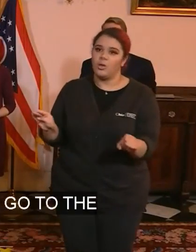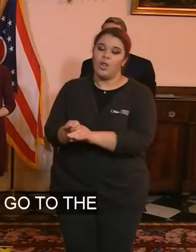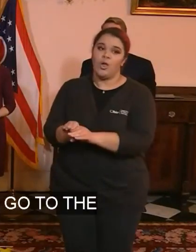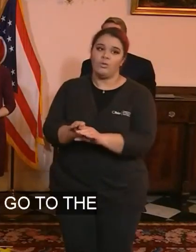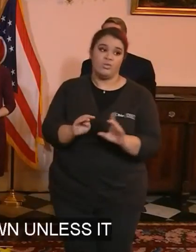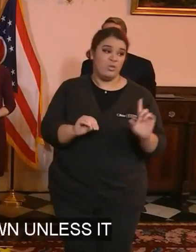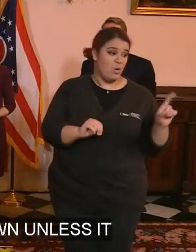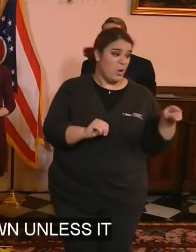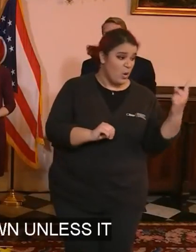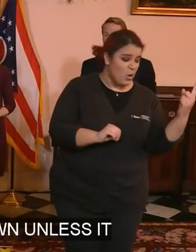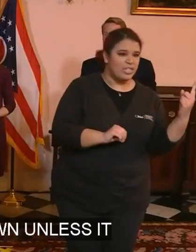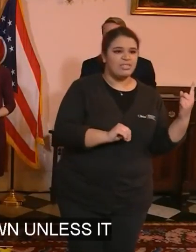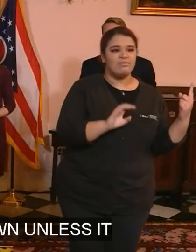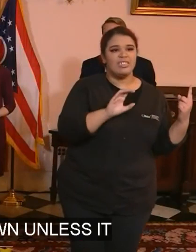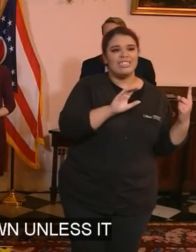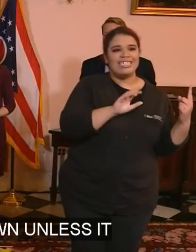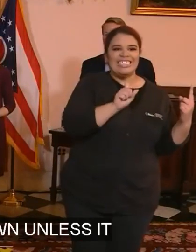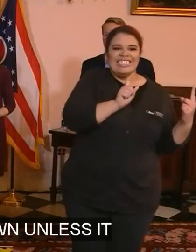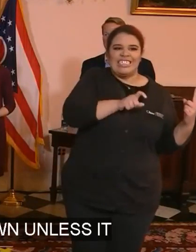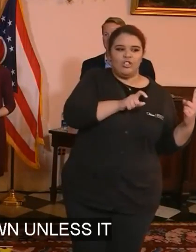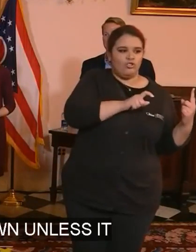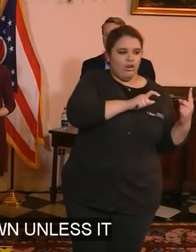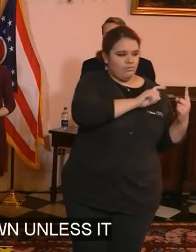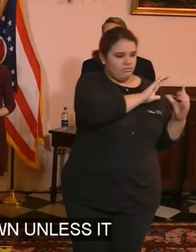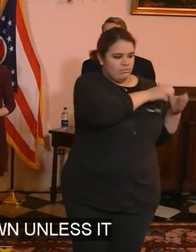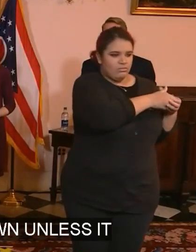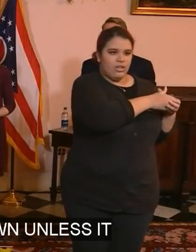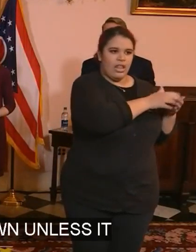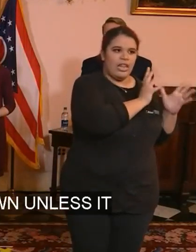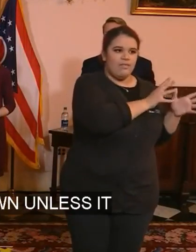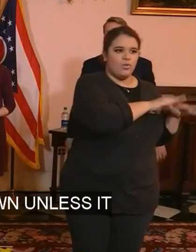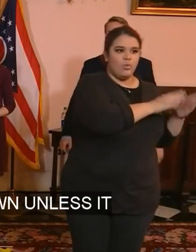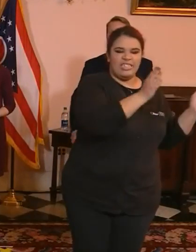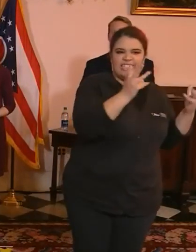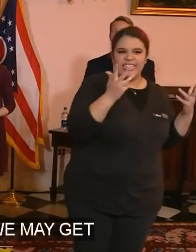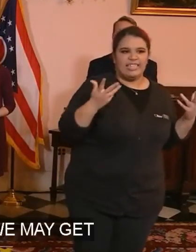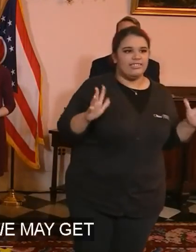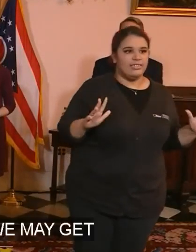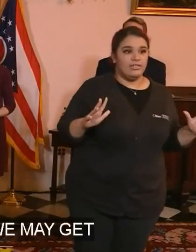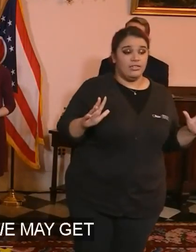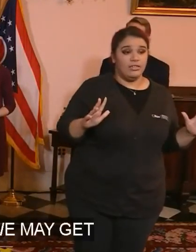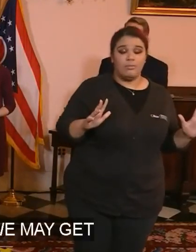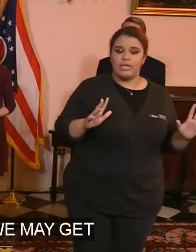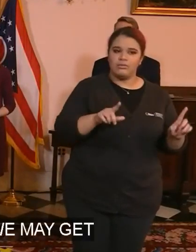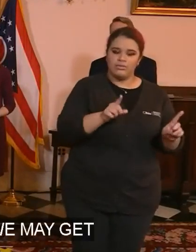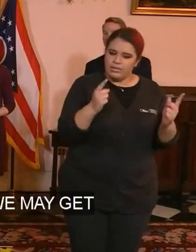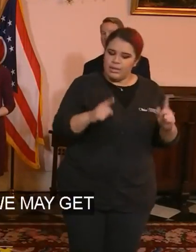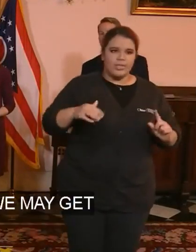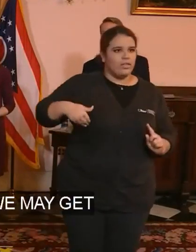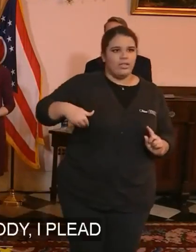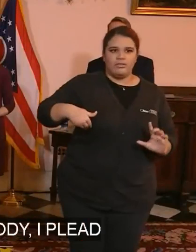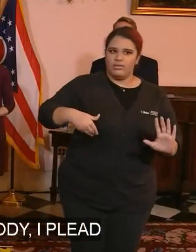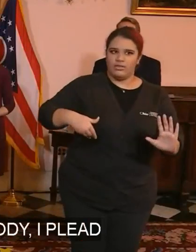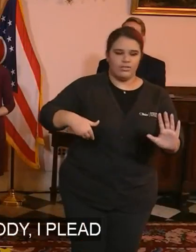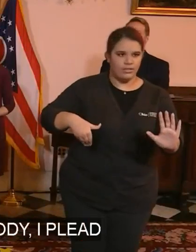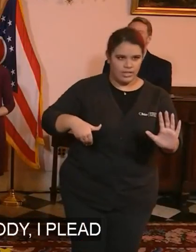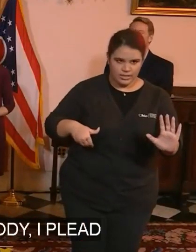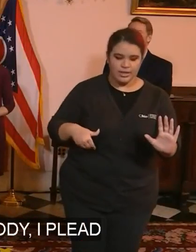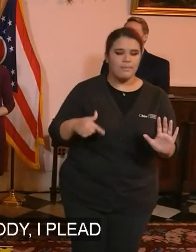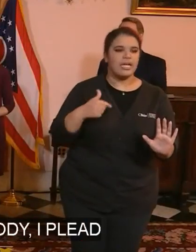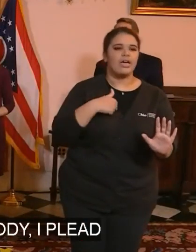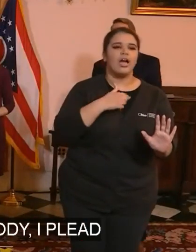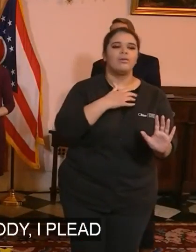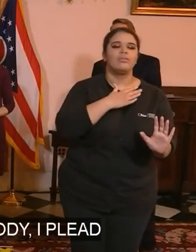there, but look, we have to have everybody. I just plead with employers, plead with employees. If you're sick,